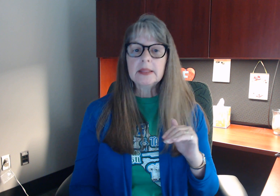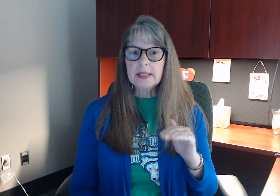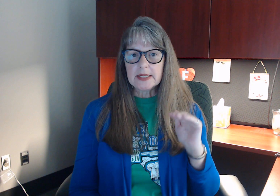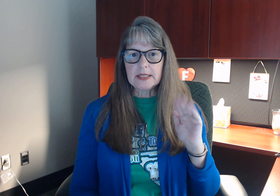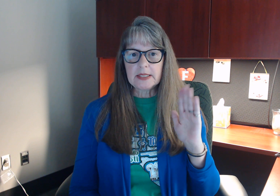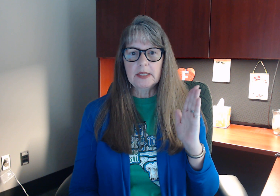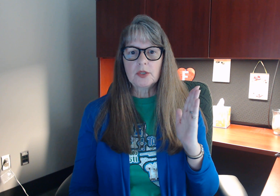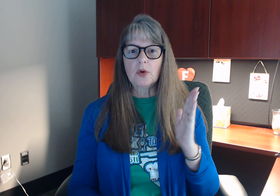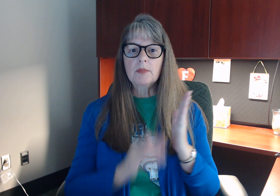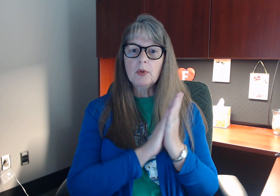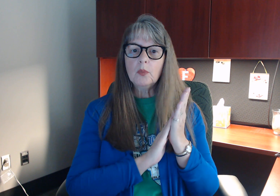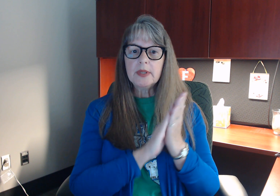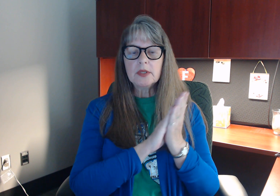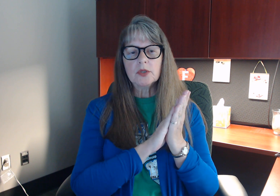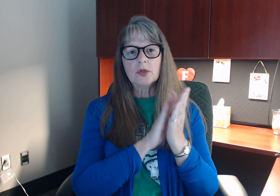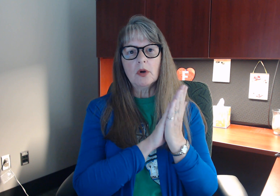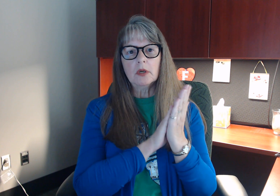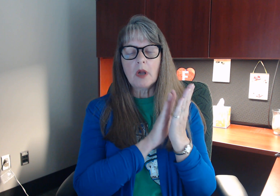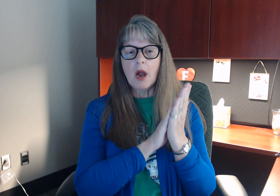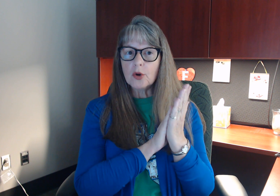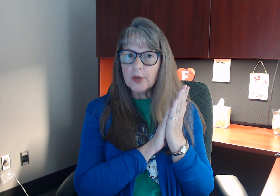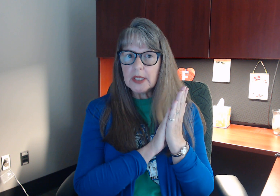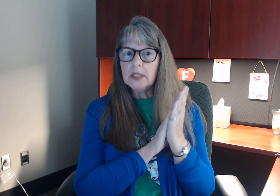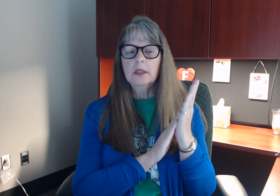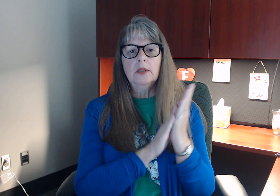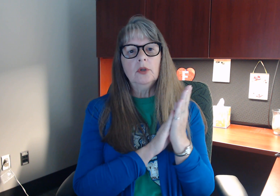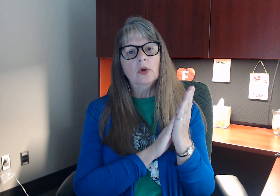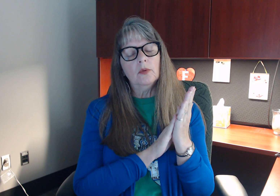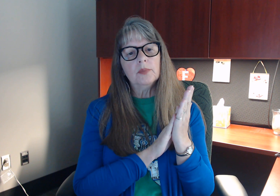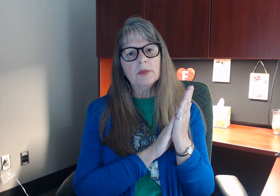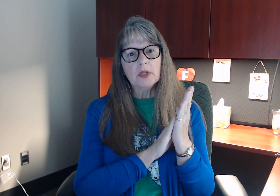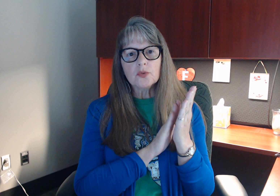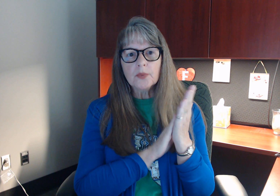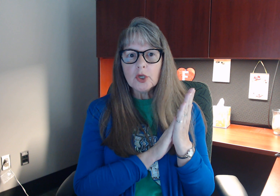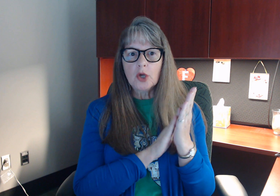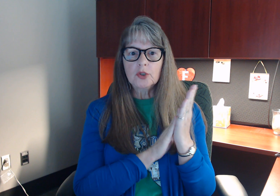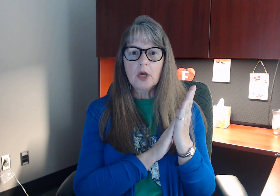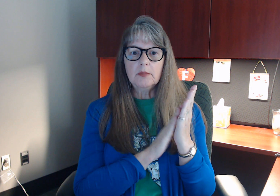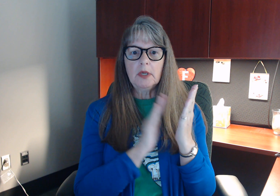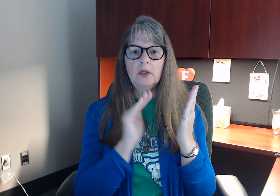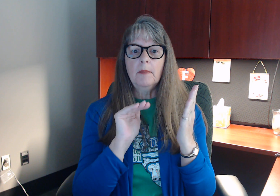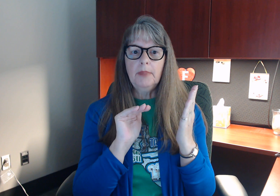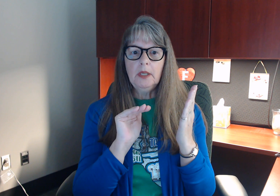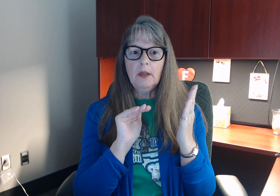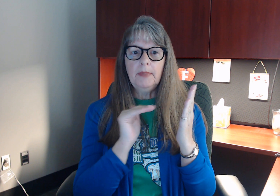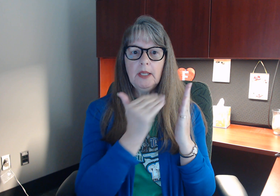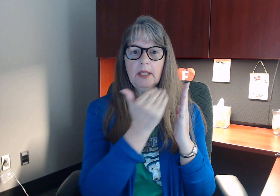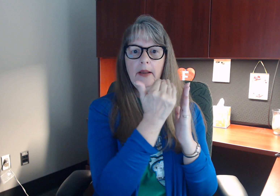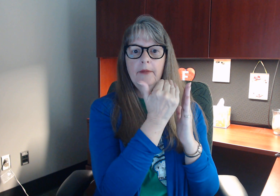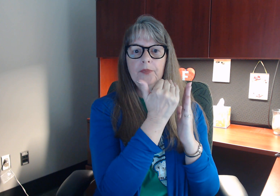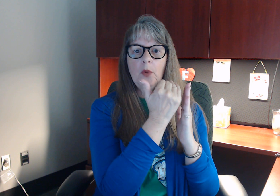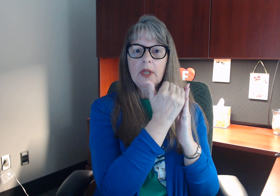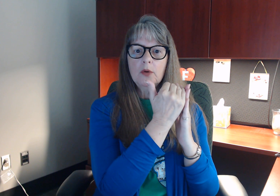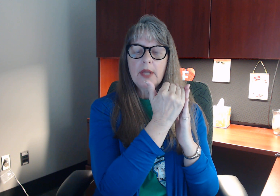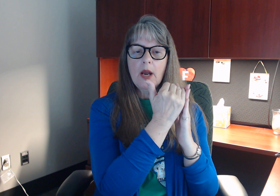List. So remember, this is our concrete, something that's written on or documented. Bent B. And we go down with